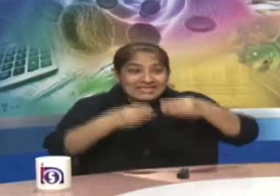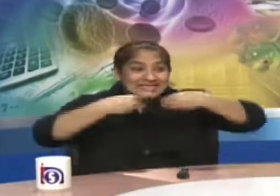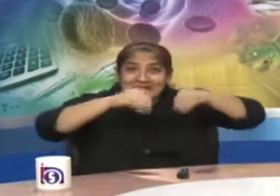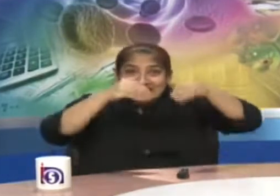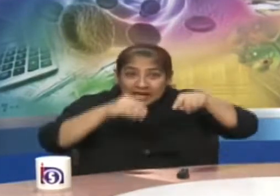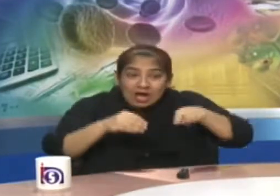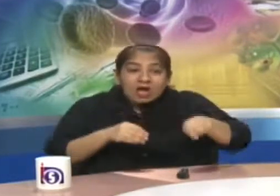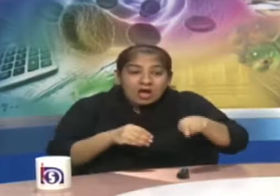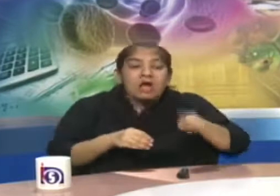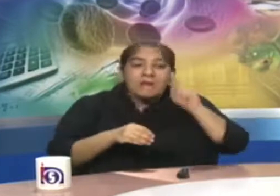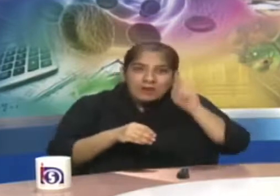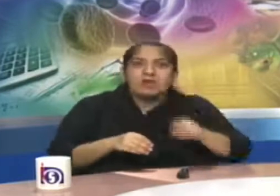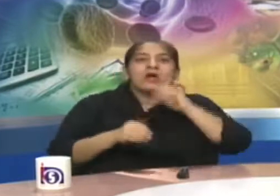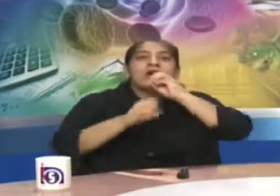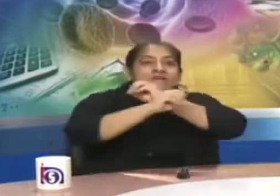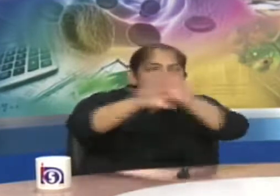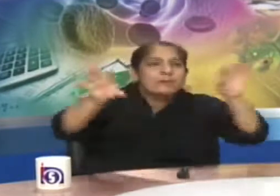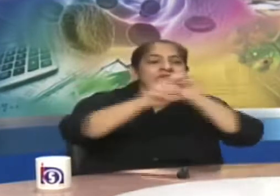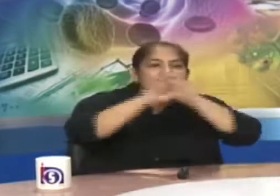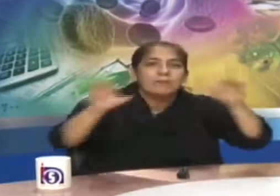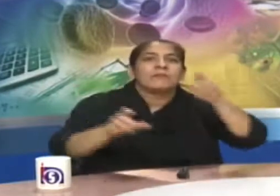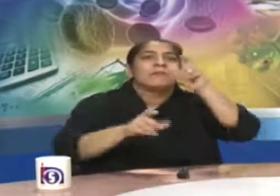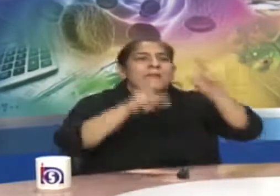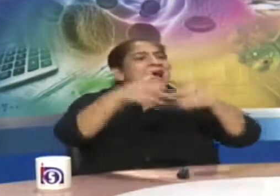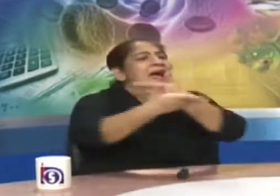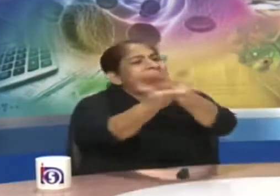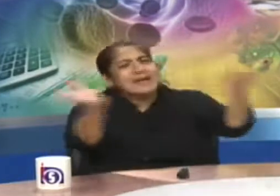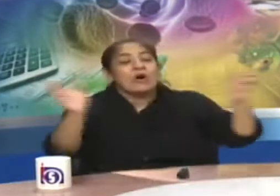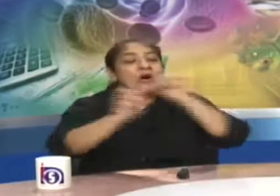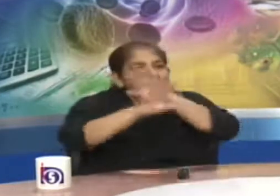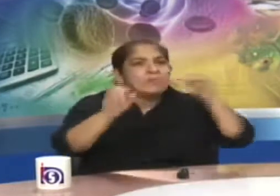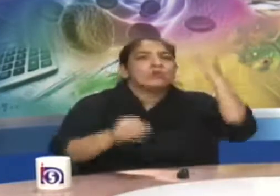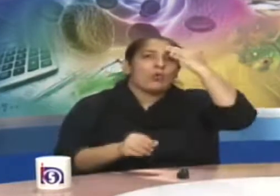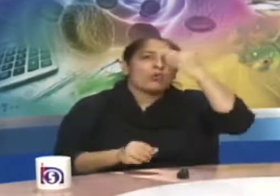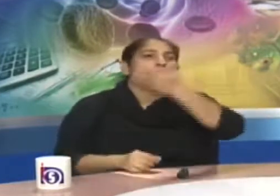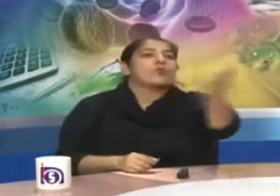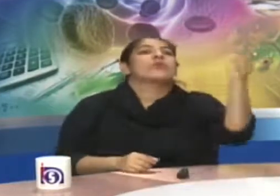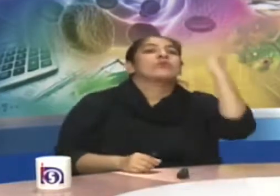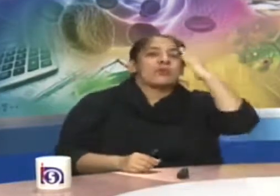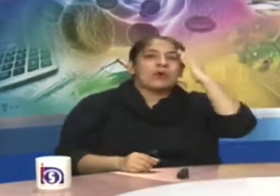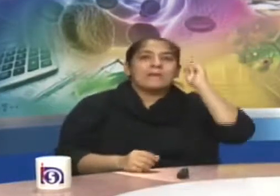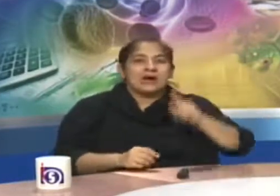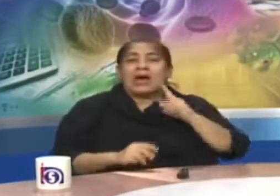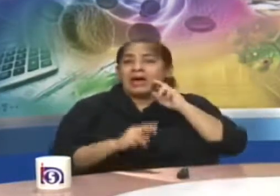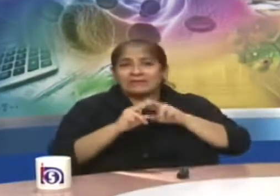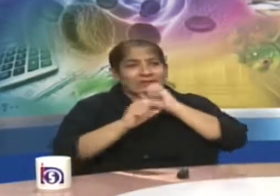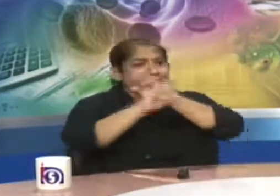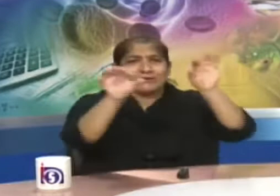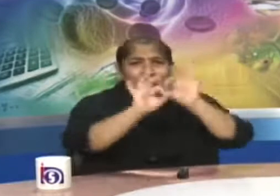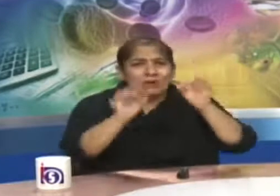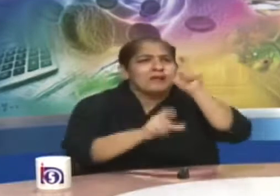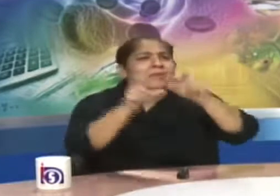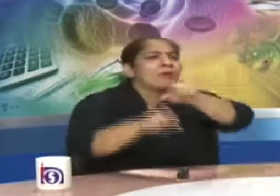Next to this is it provides information about the different prices and the different